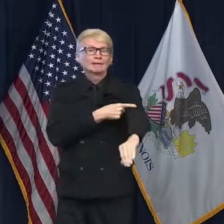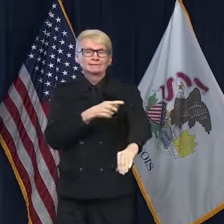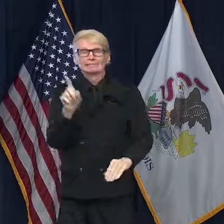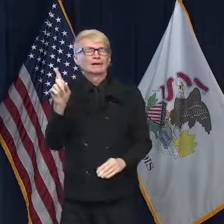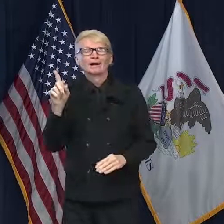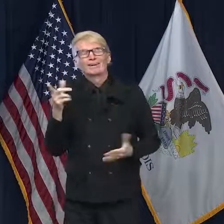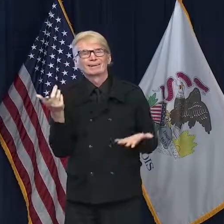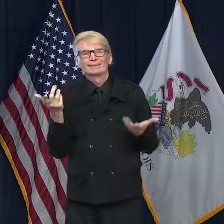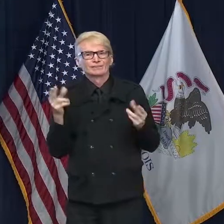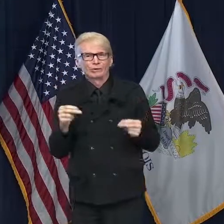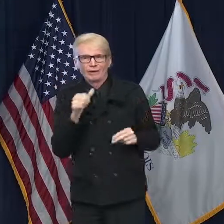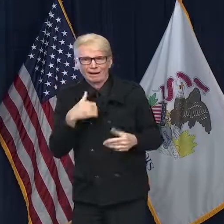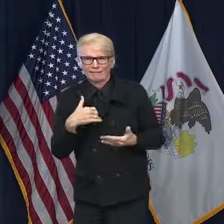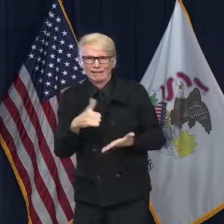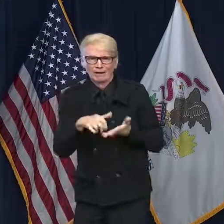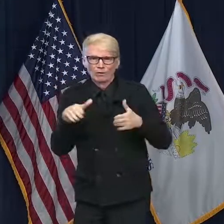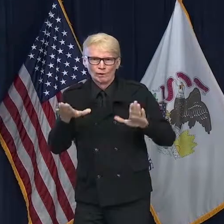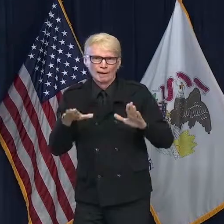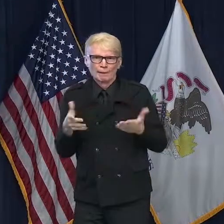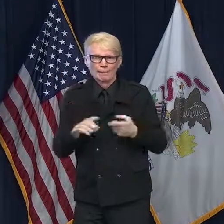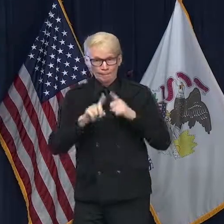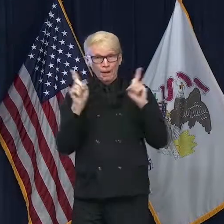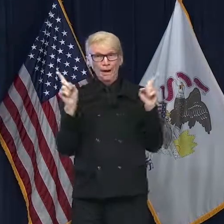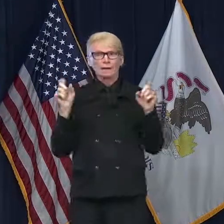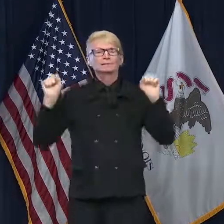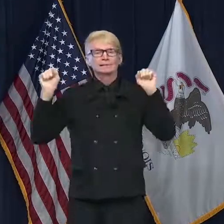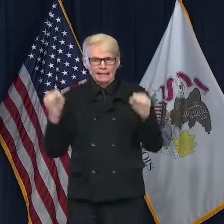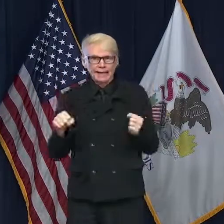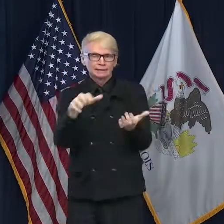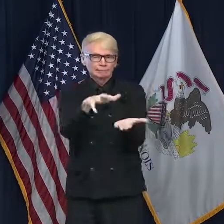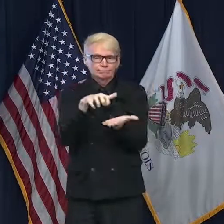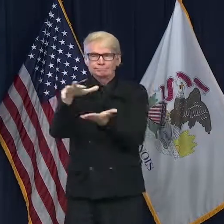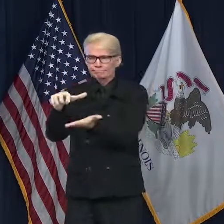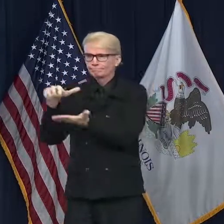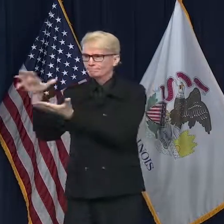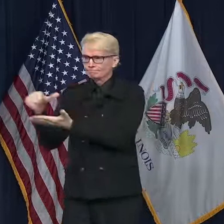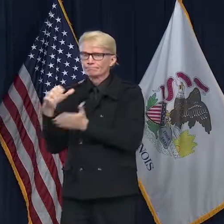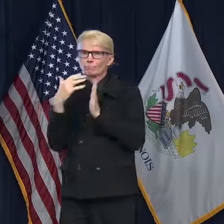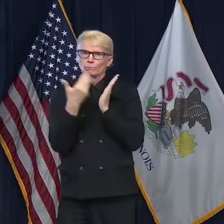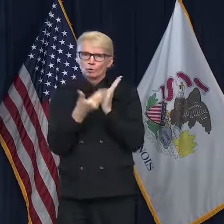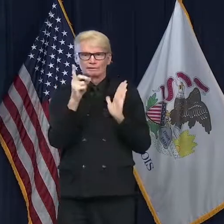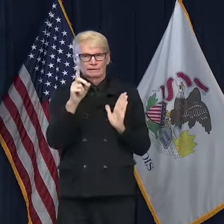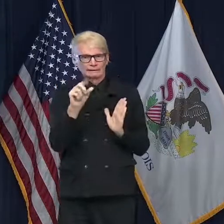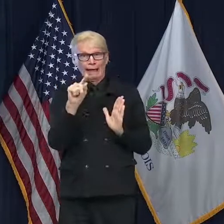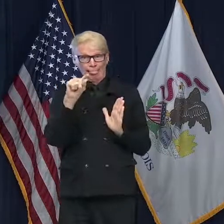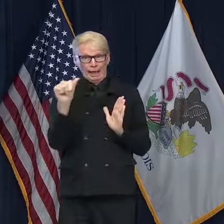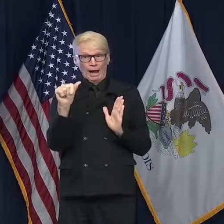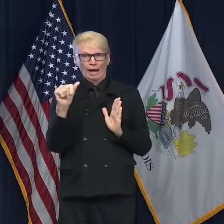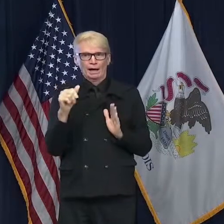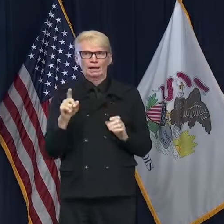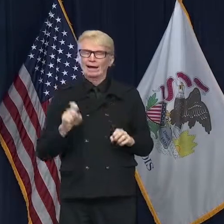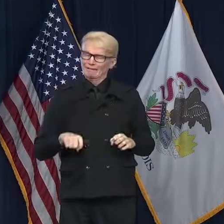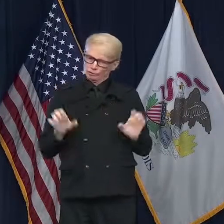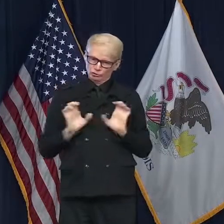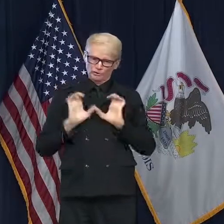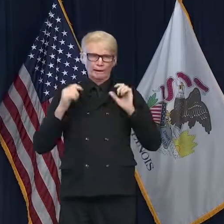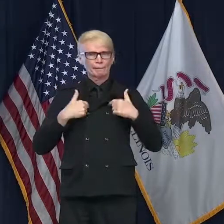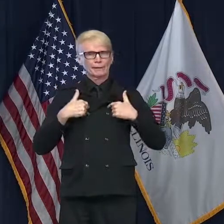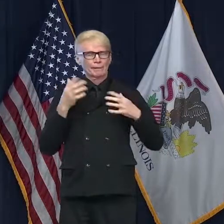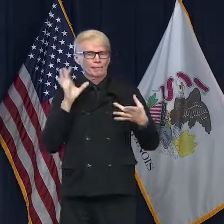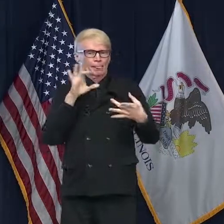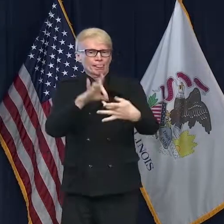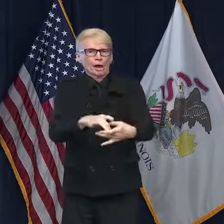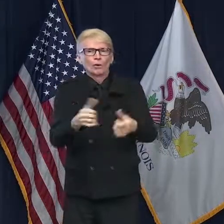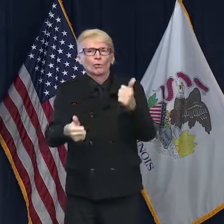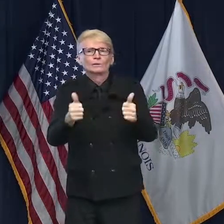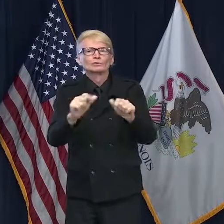No, but we are collecting as much data as we can, and we are asking that people certify, which group they actually belong